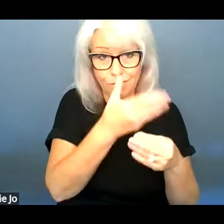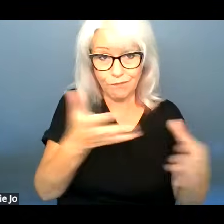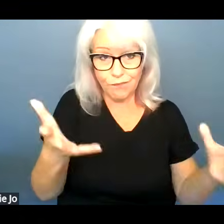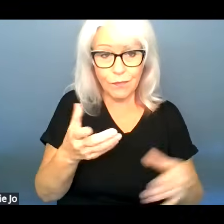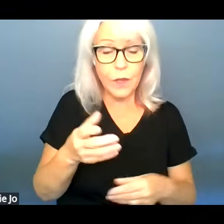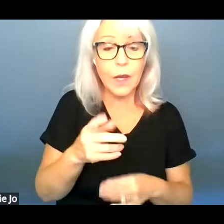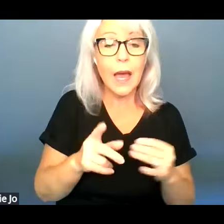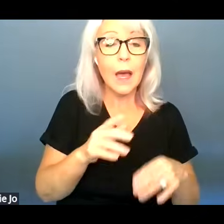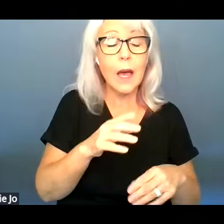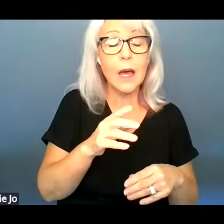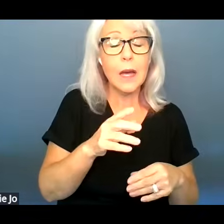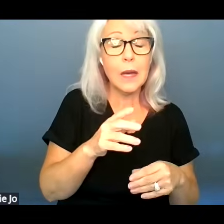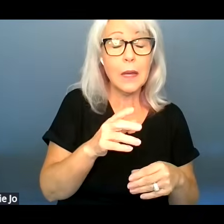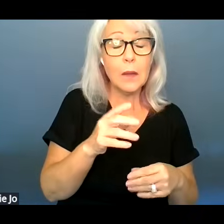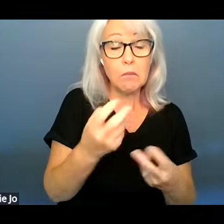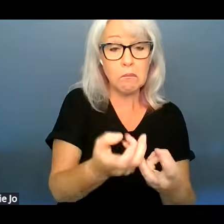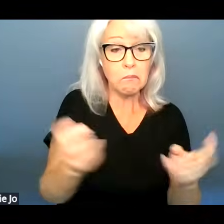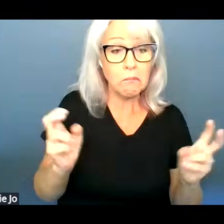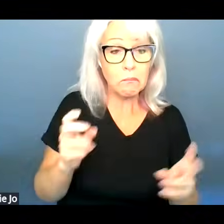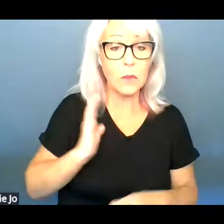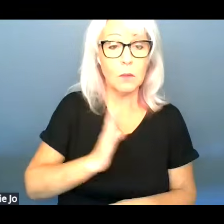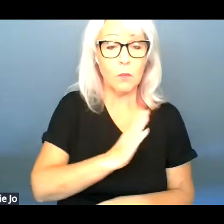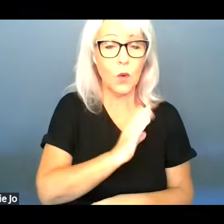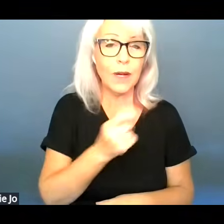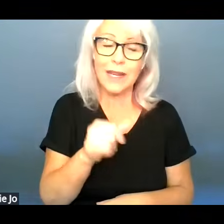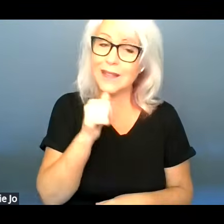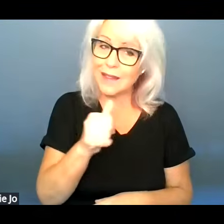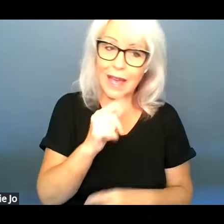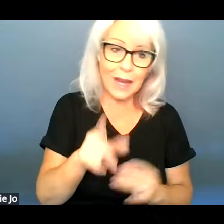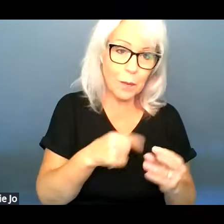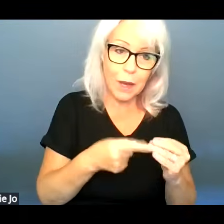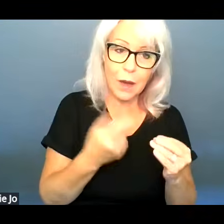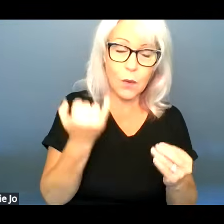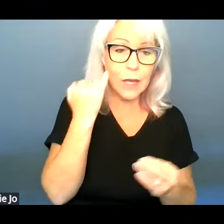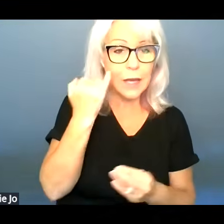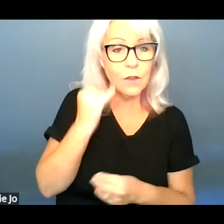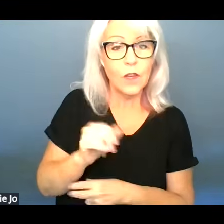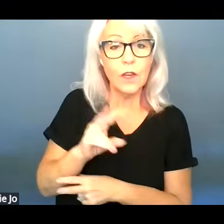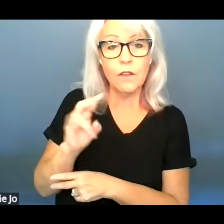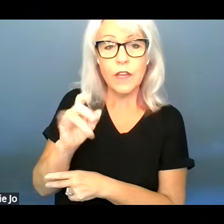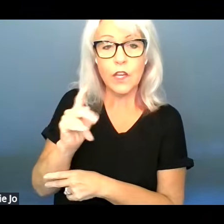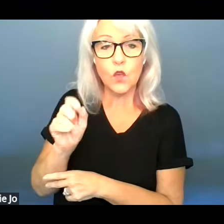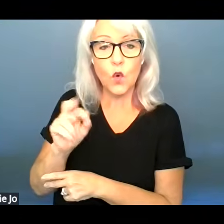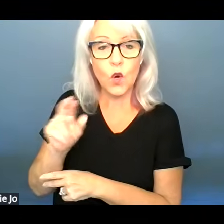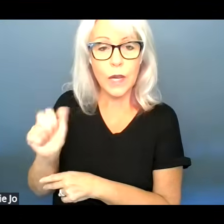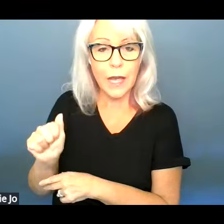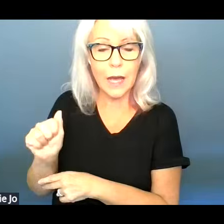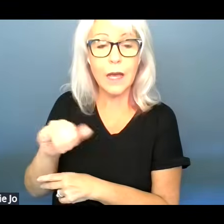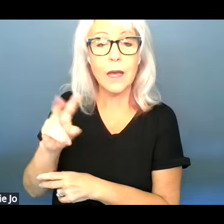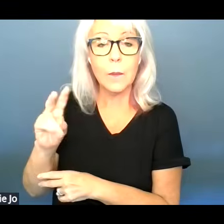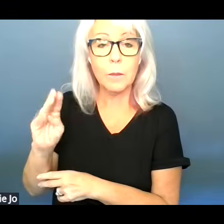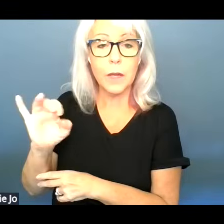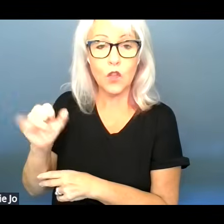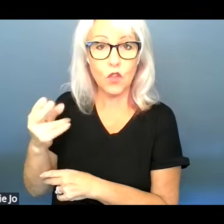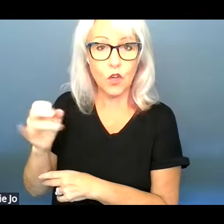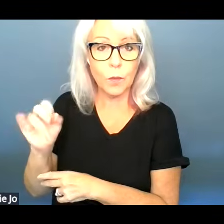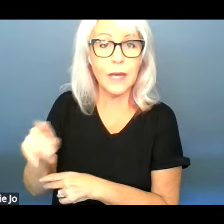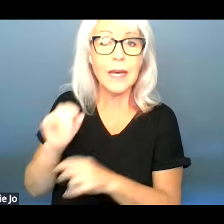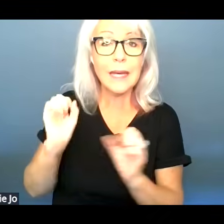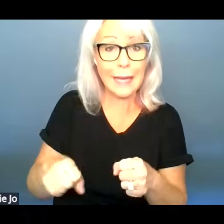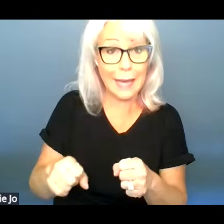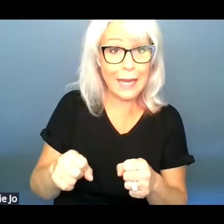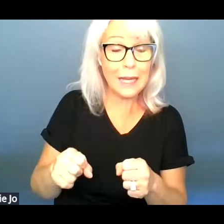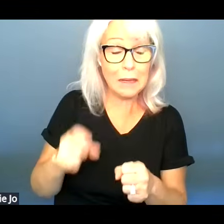be listening, this is not about whether Victoria Bishop, my client, can identify the course of conduct. It's about